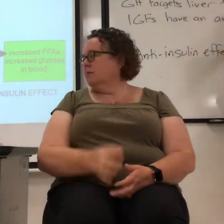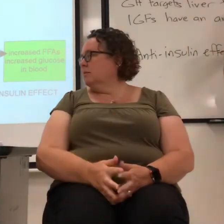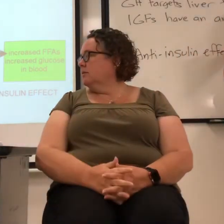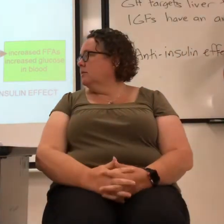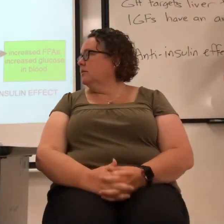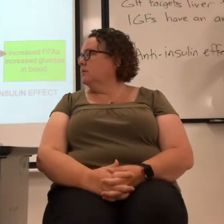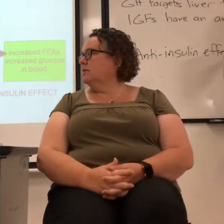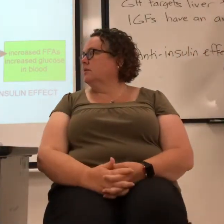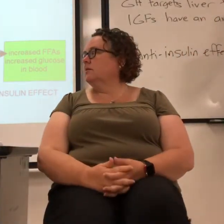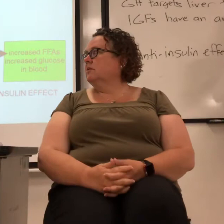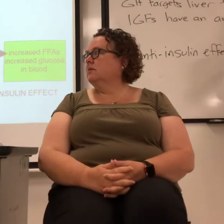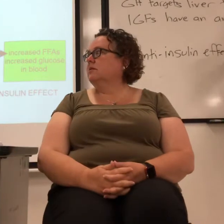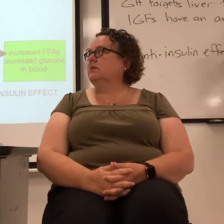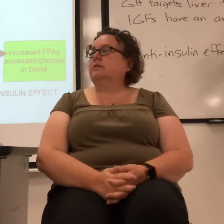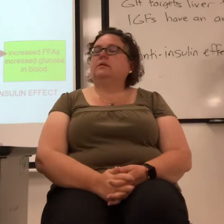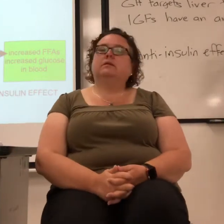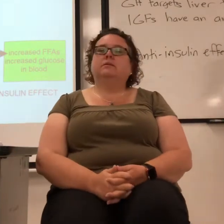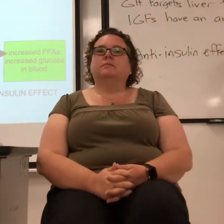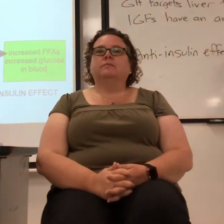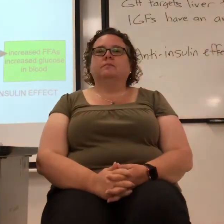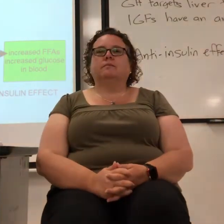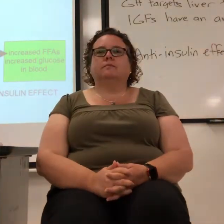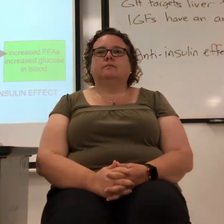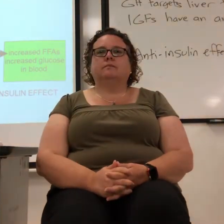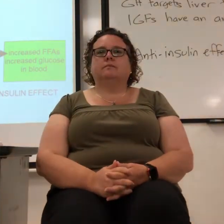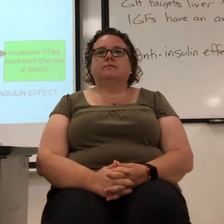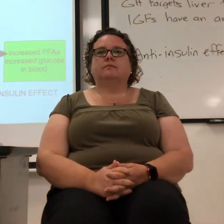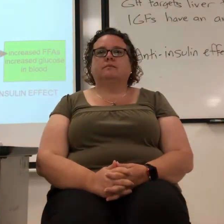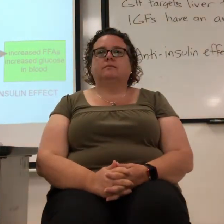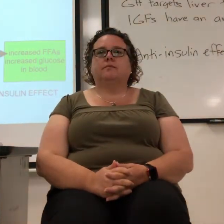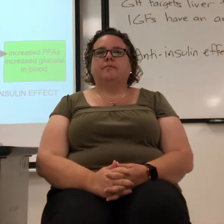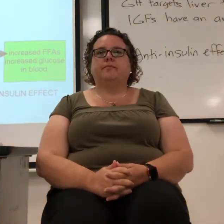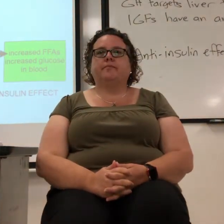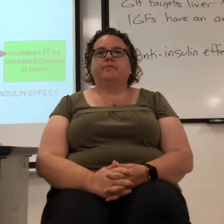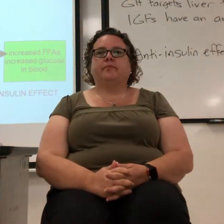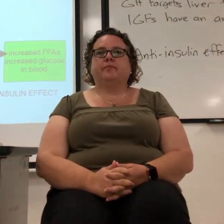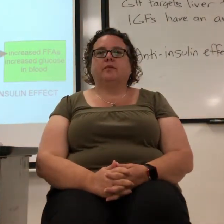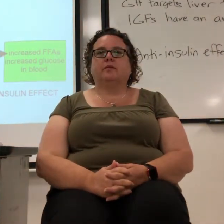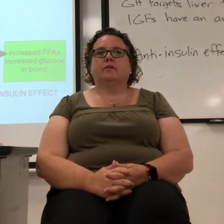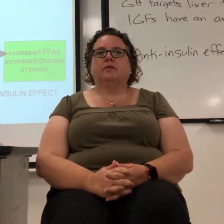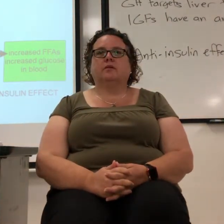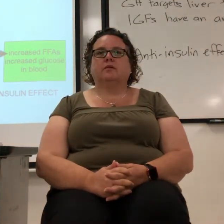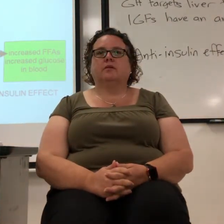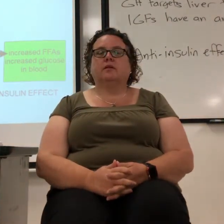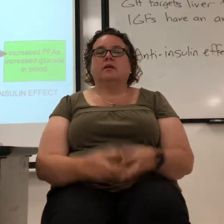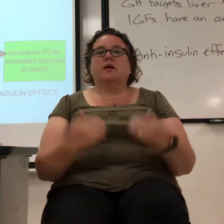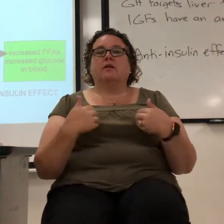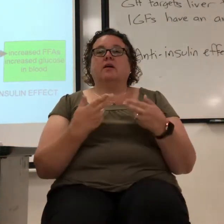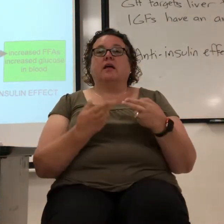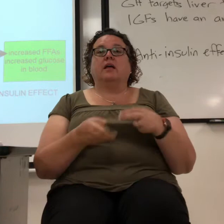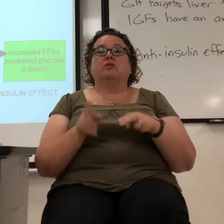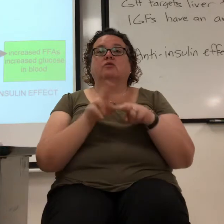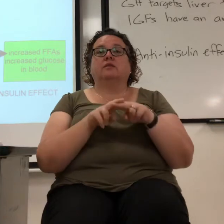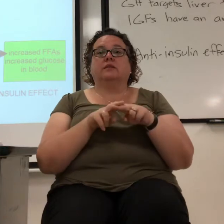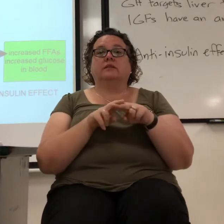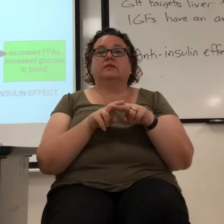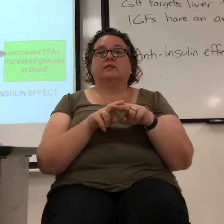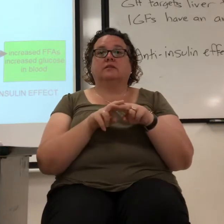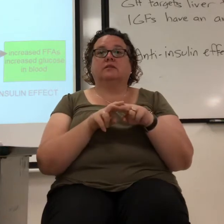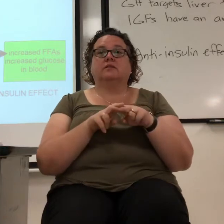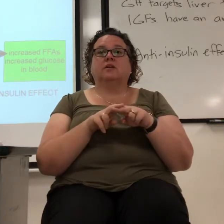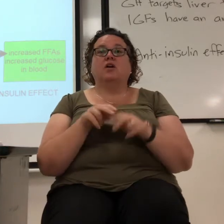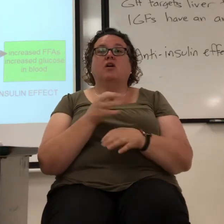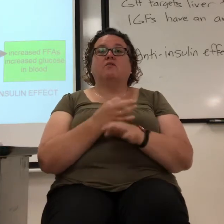I have increase free fatty acids and increase